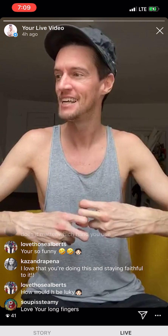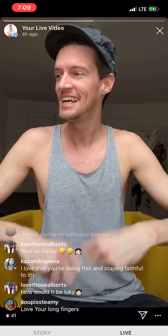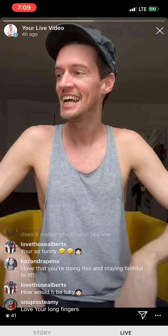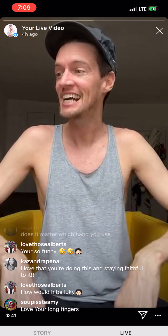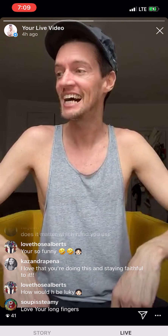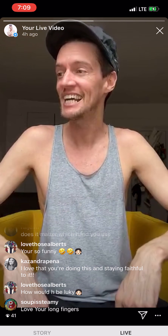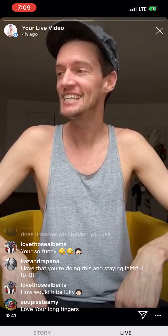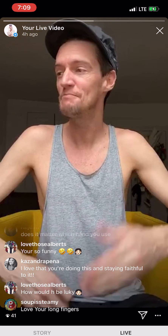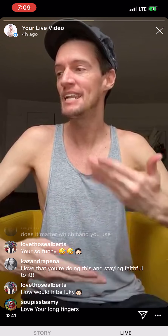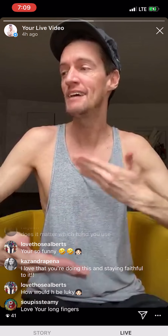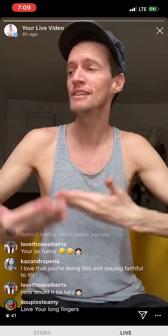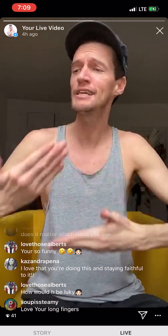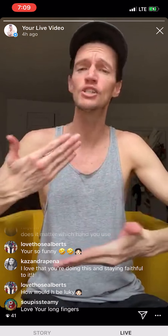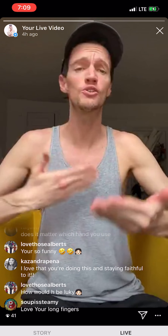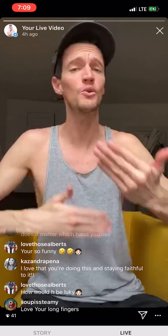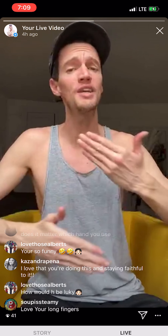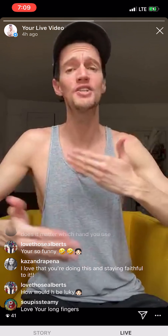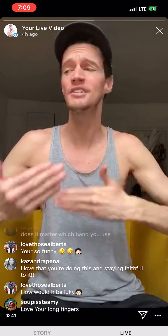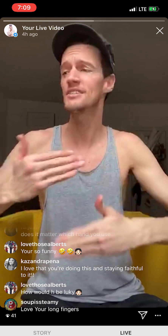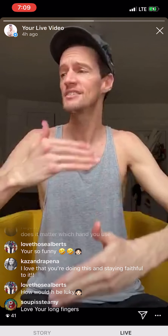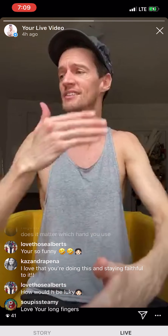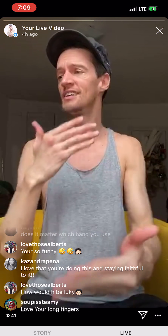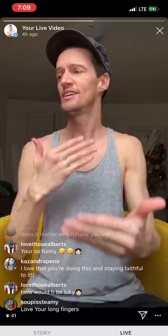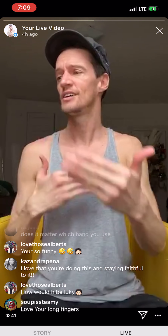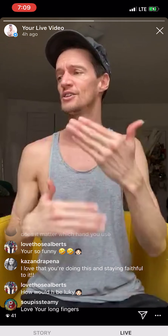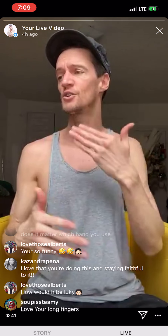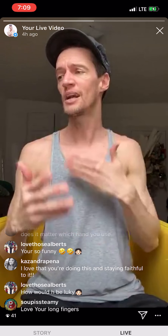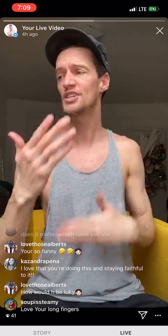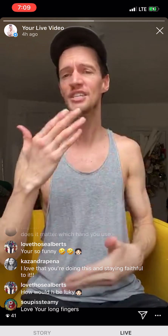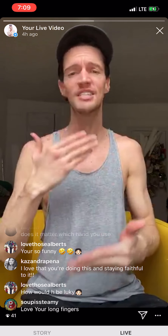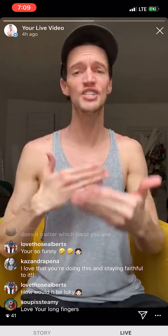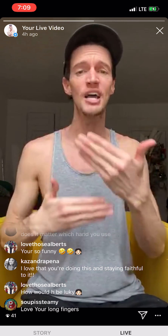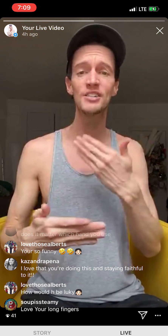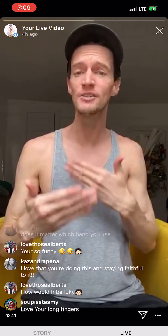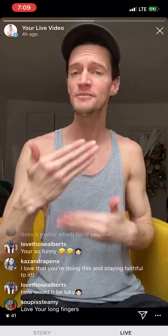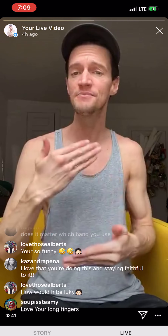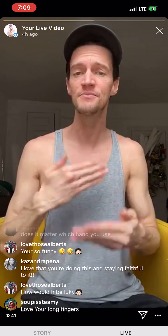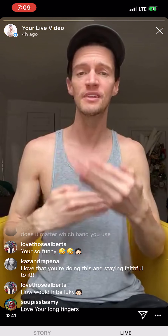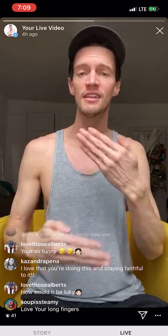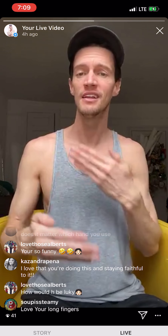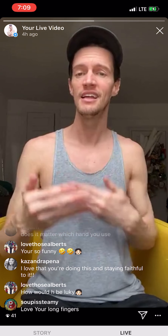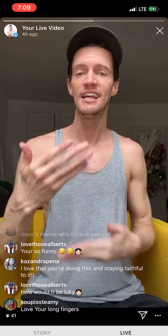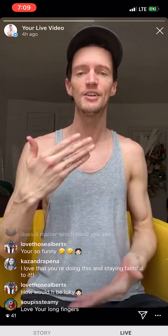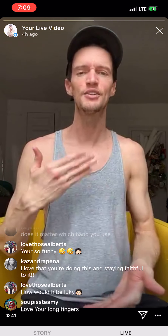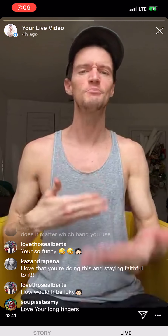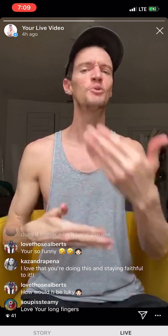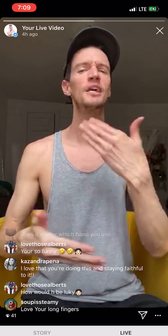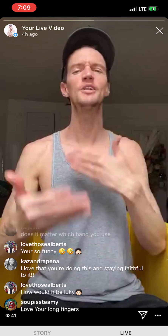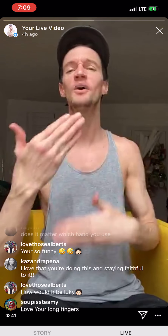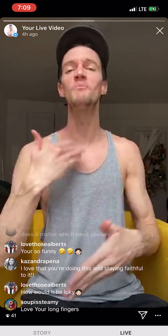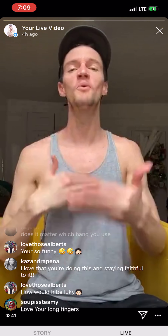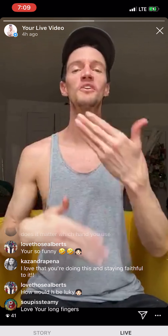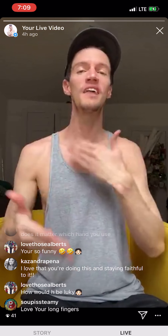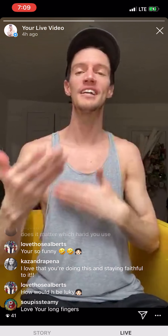Kind, benevolent, gracious, gracious, gentle. You're just bringing, you want more of that in your